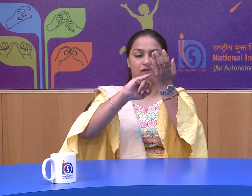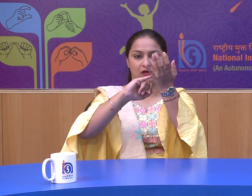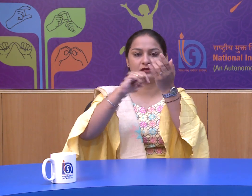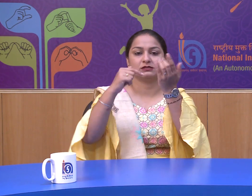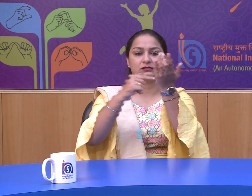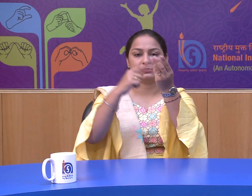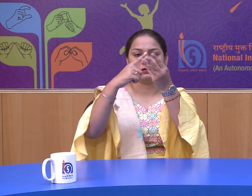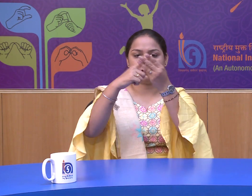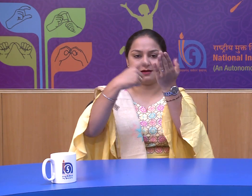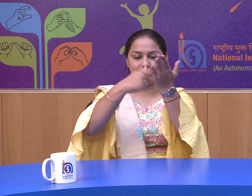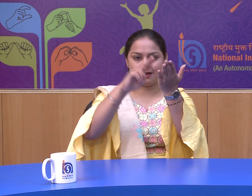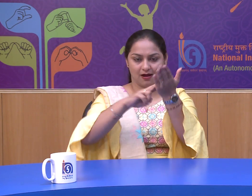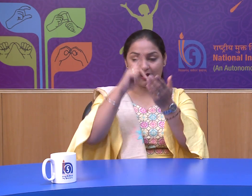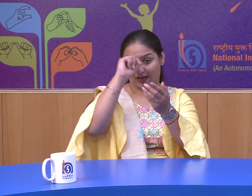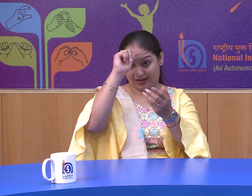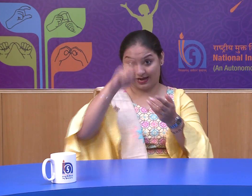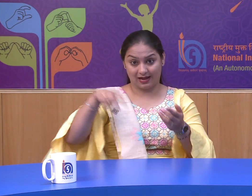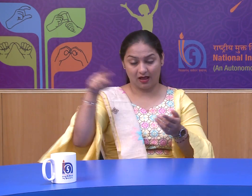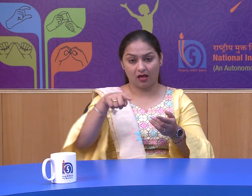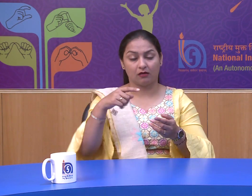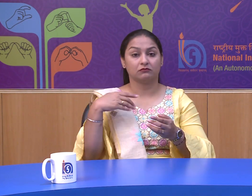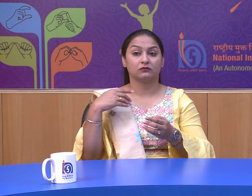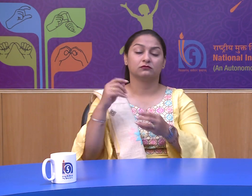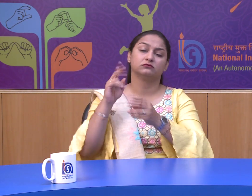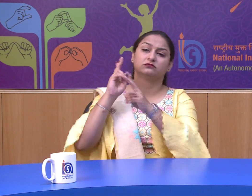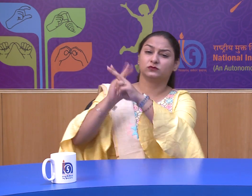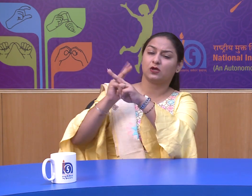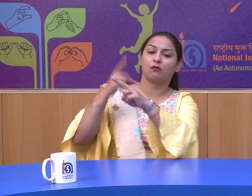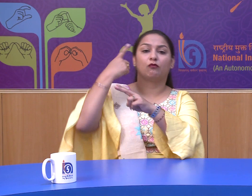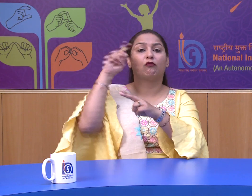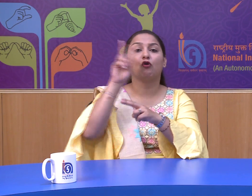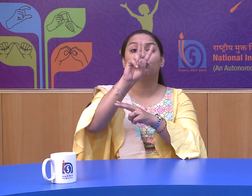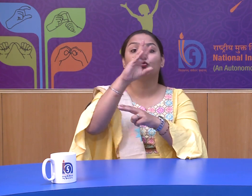was lasted for 200 years.